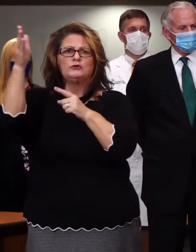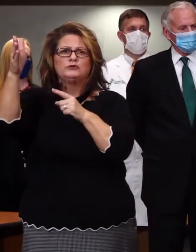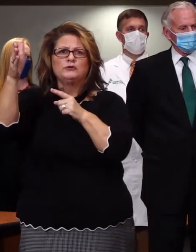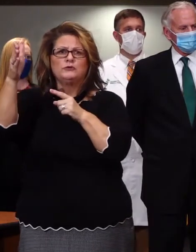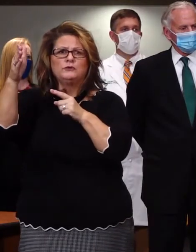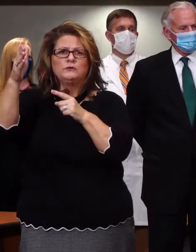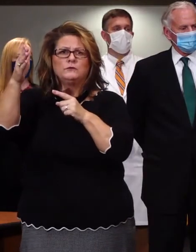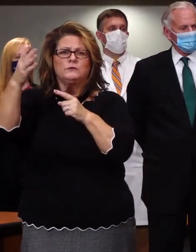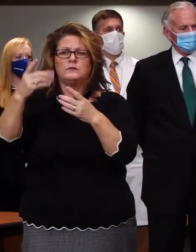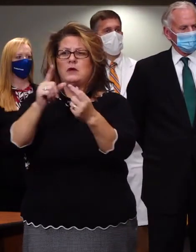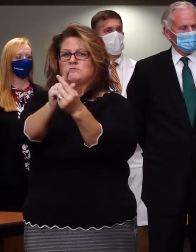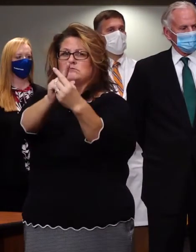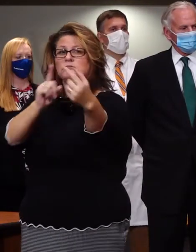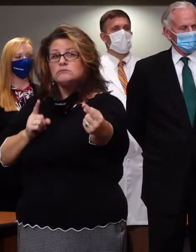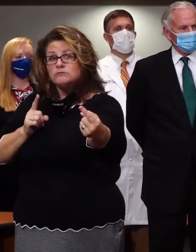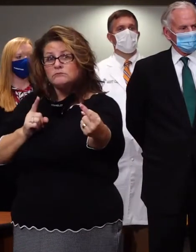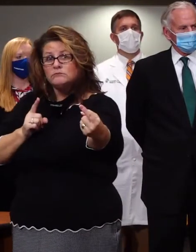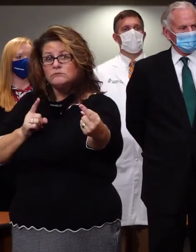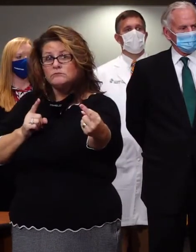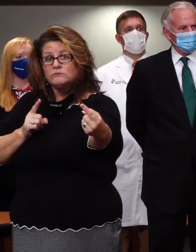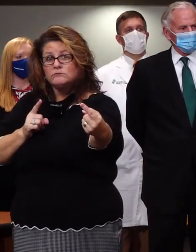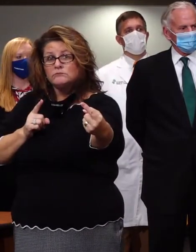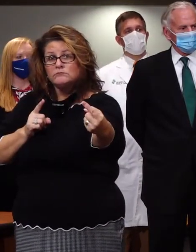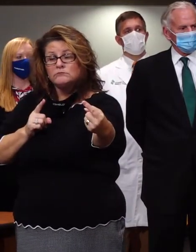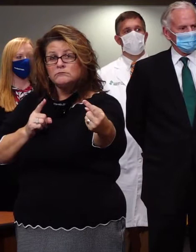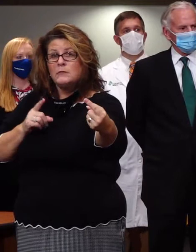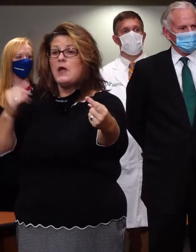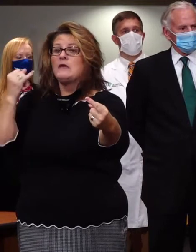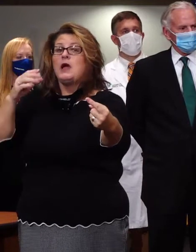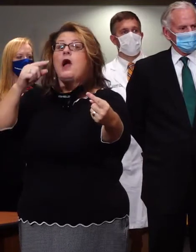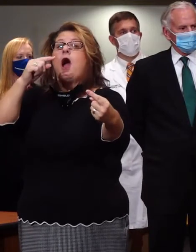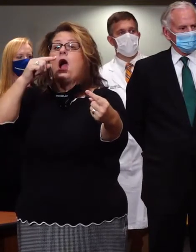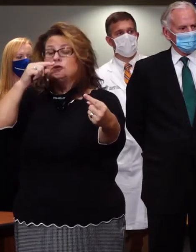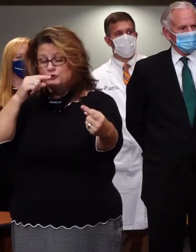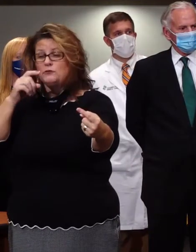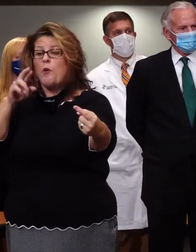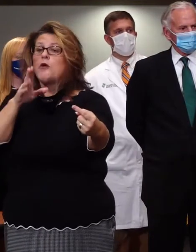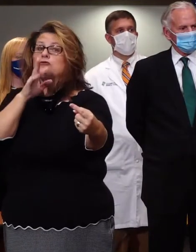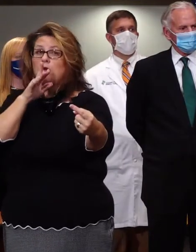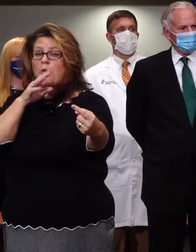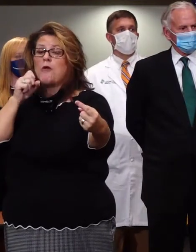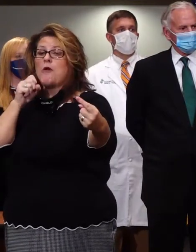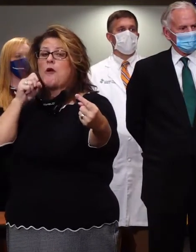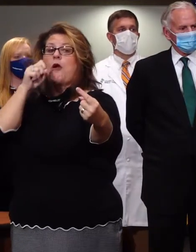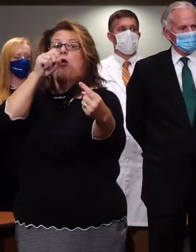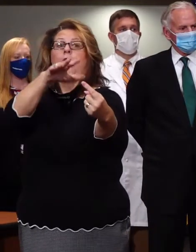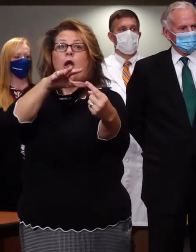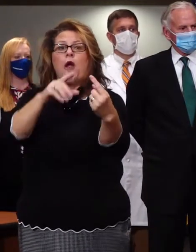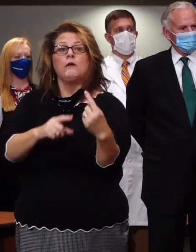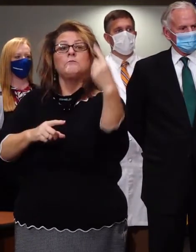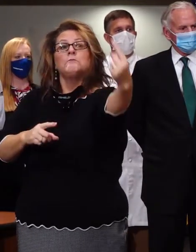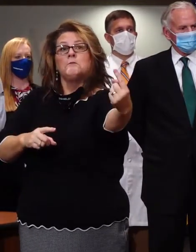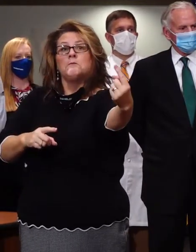wearing, the physical distancing. If we understand approximately how far the virus can spread, and we stay that distance away from others, whether they are